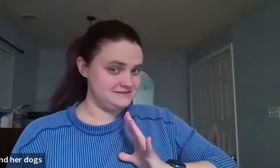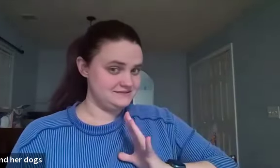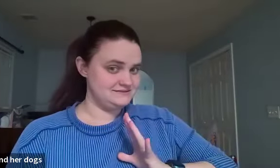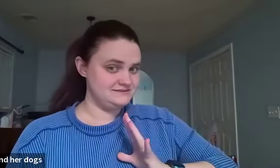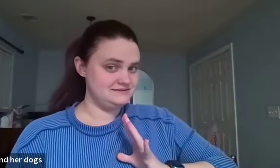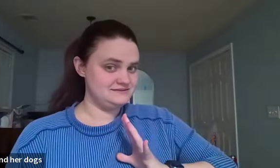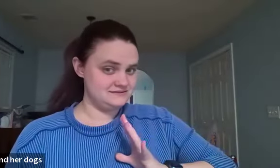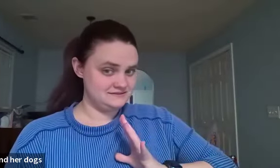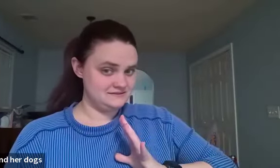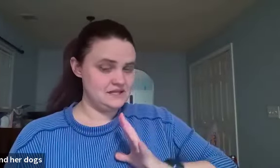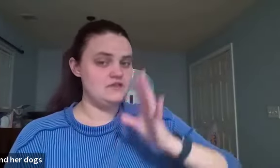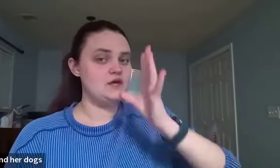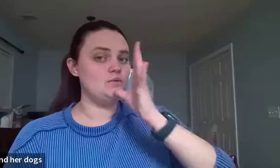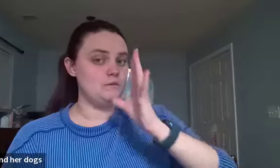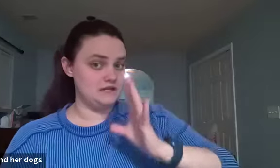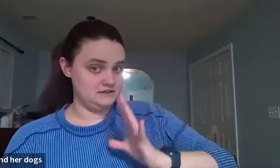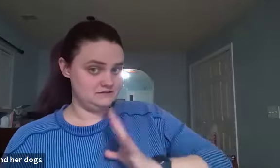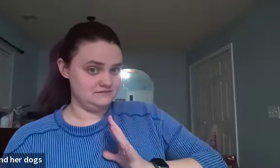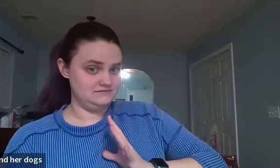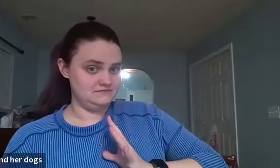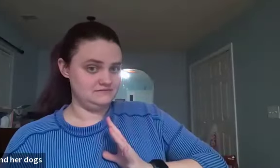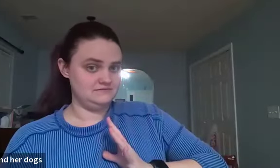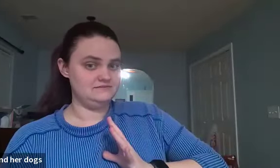man, and then woman.